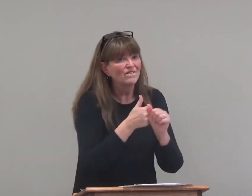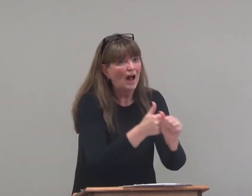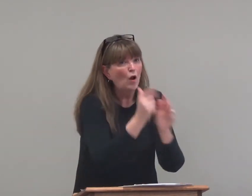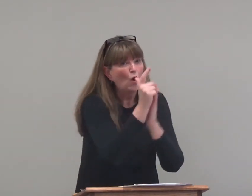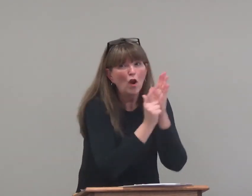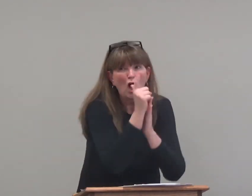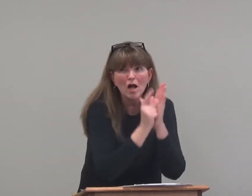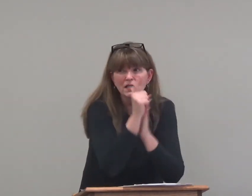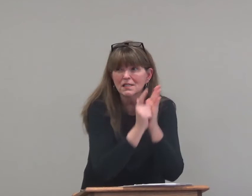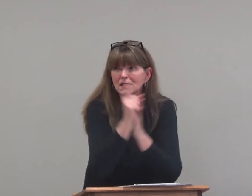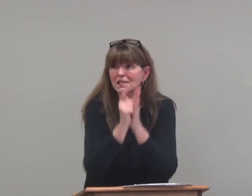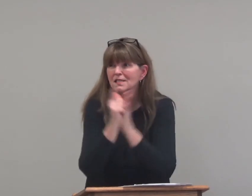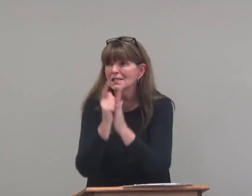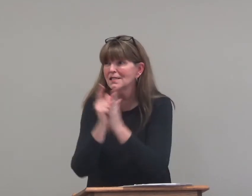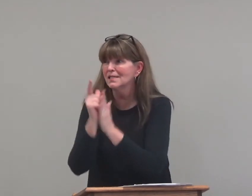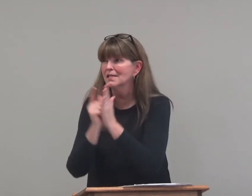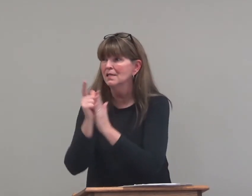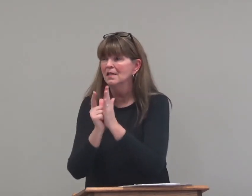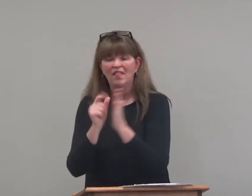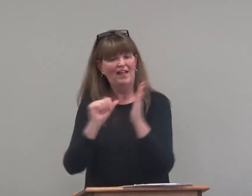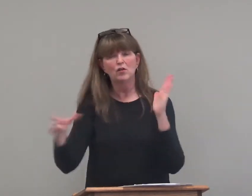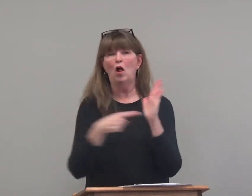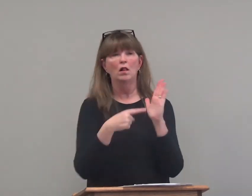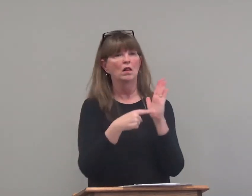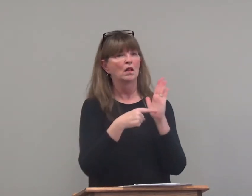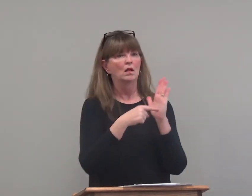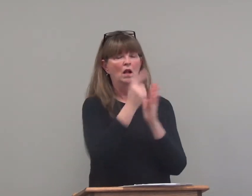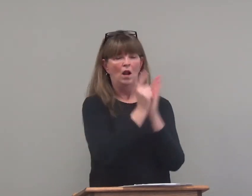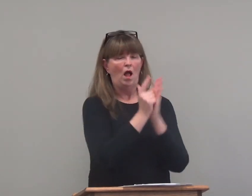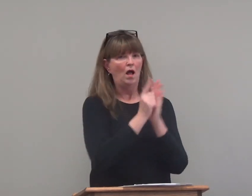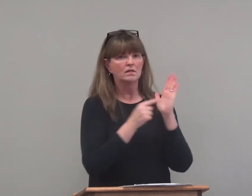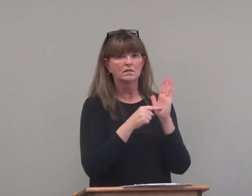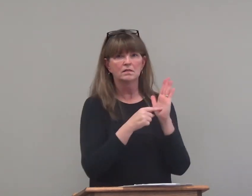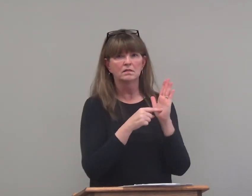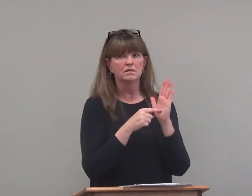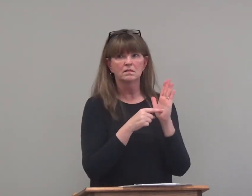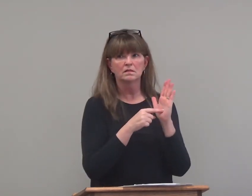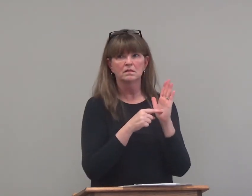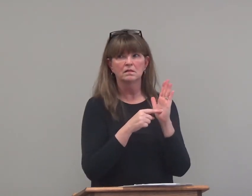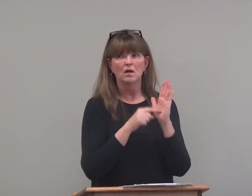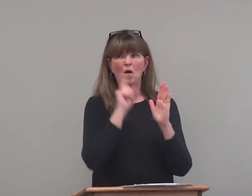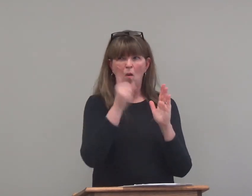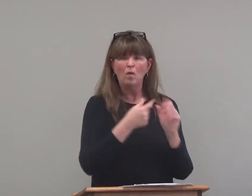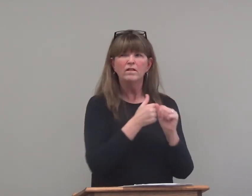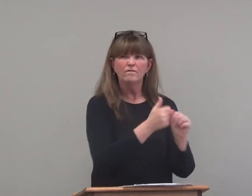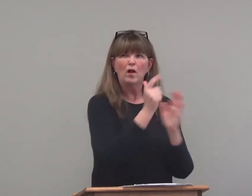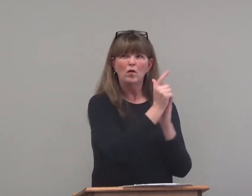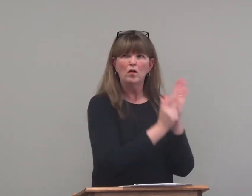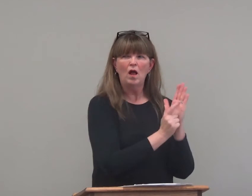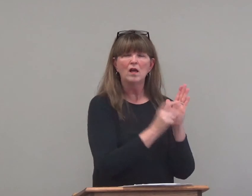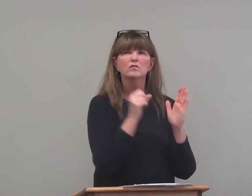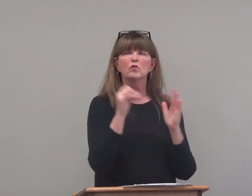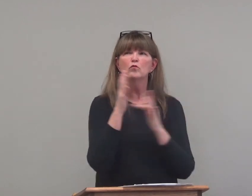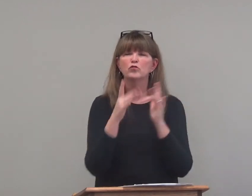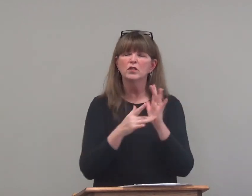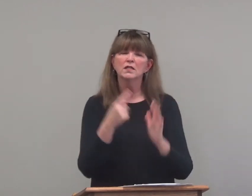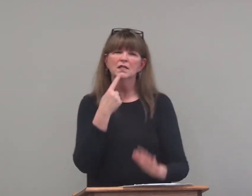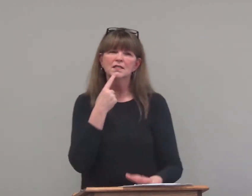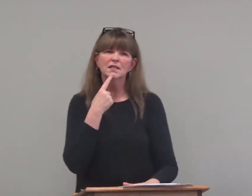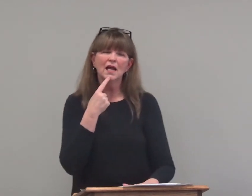Because the Pharisees only followed the laws, and that's all that they looked at. They only followed what was